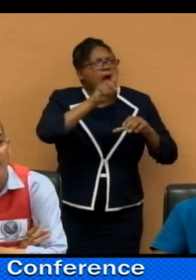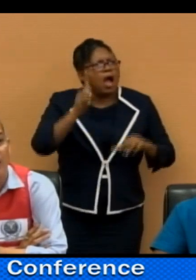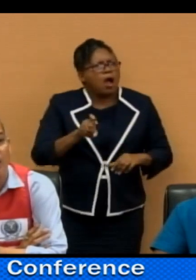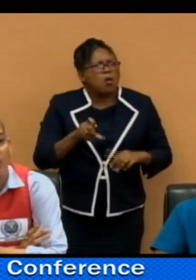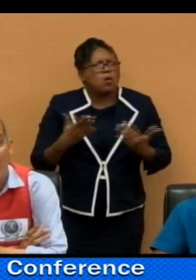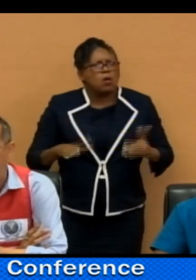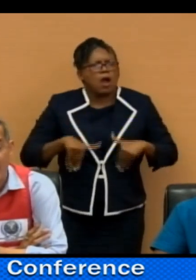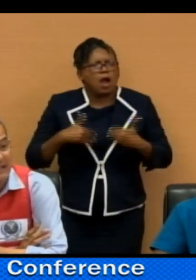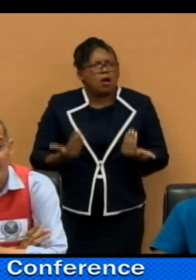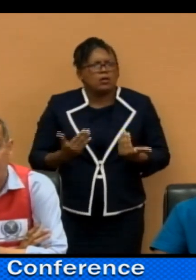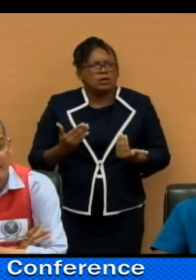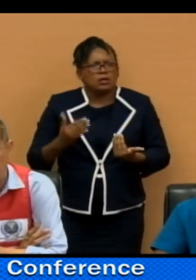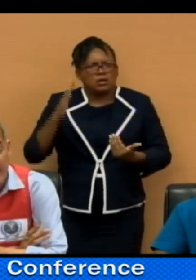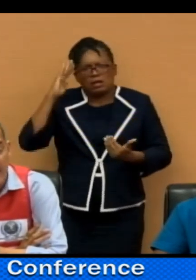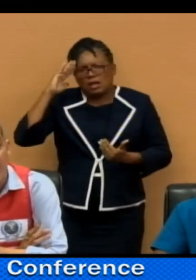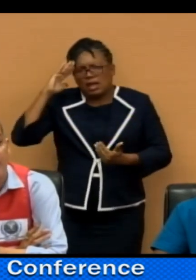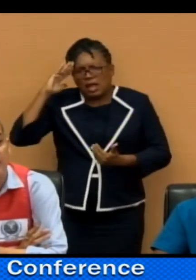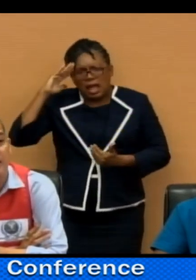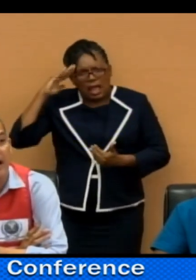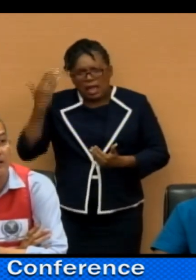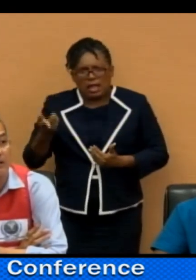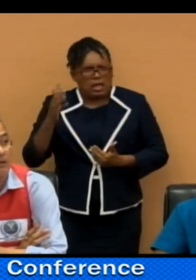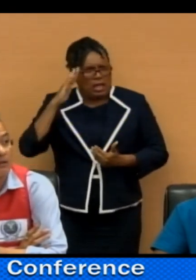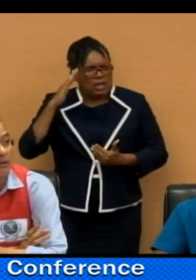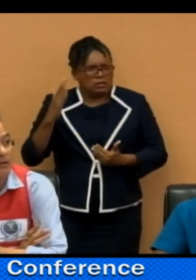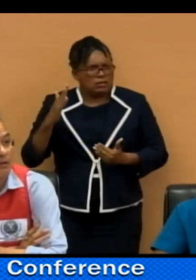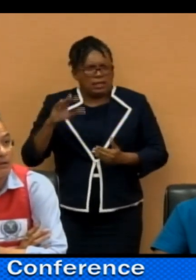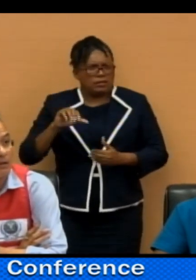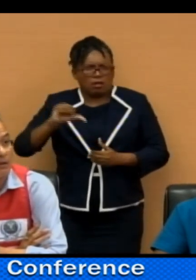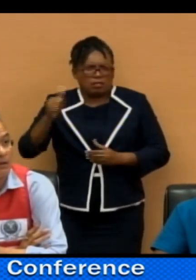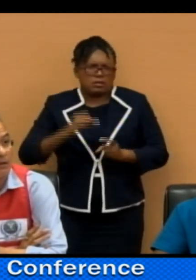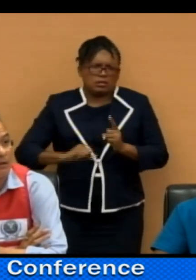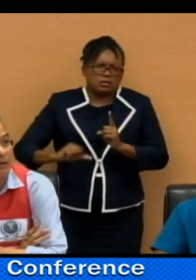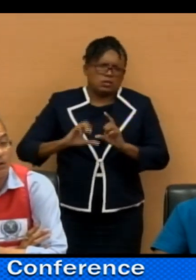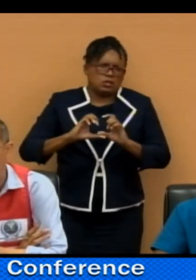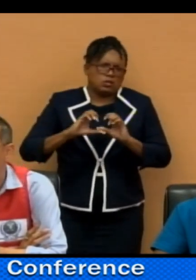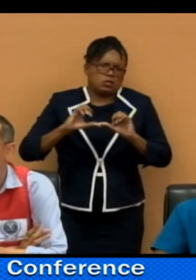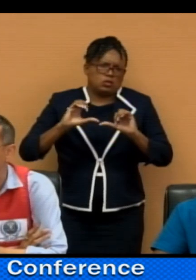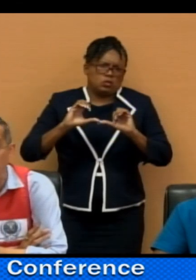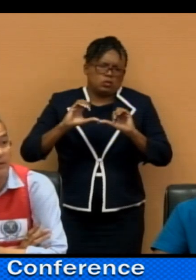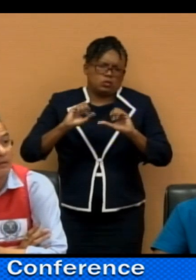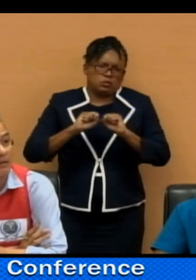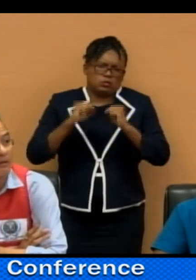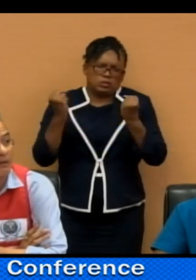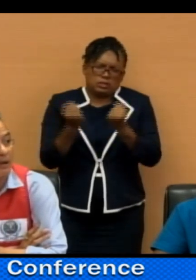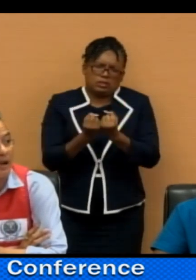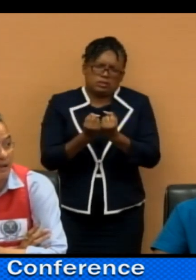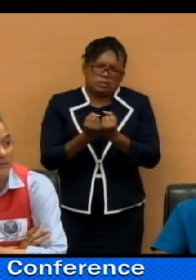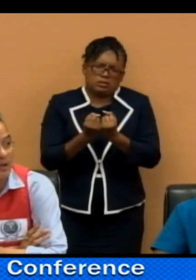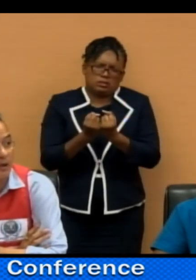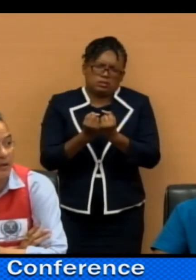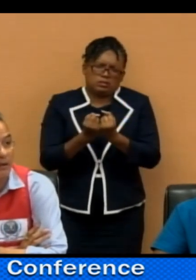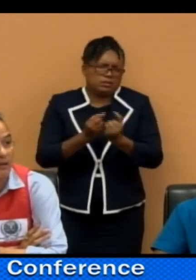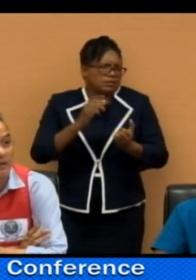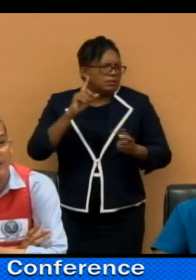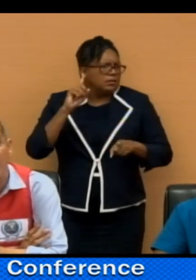people. Like any other society, you cannot prevent an individual committing a